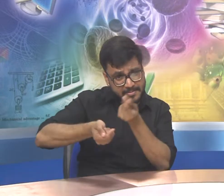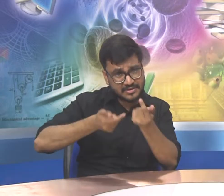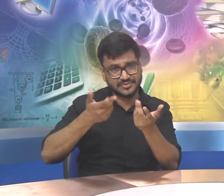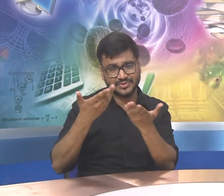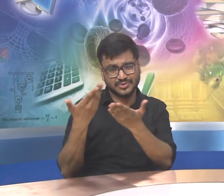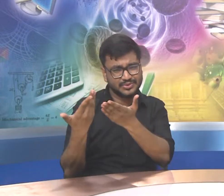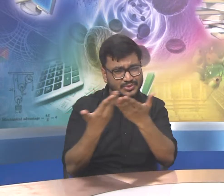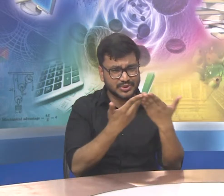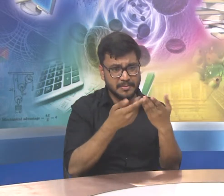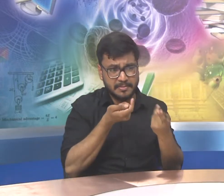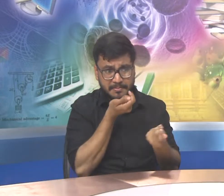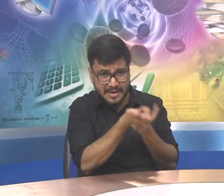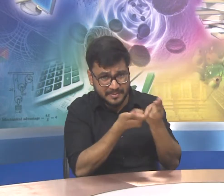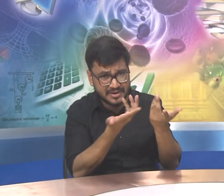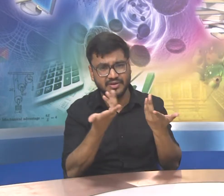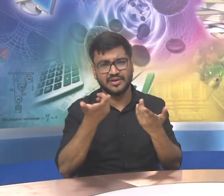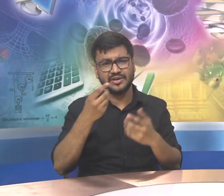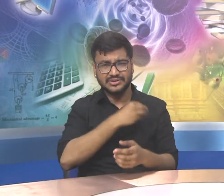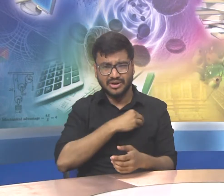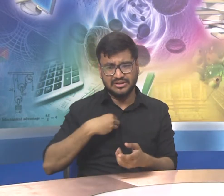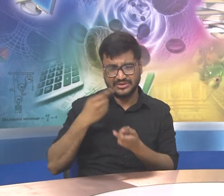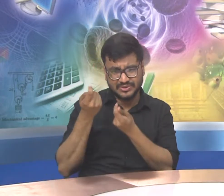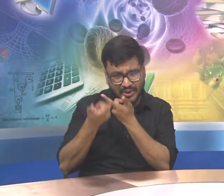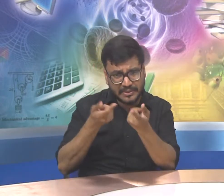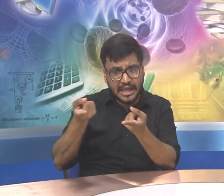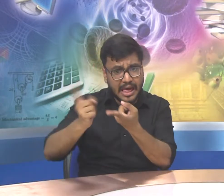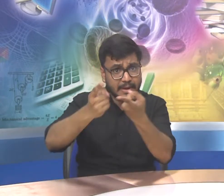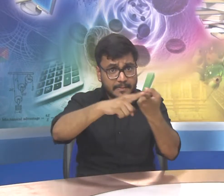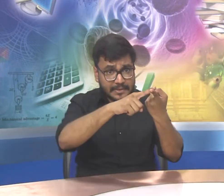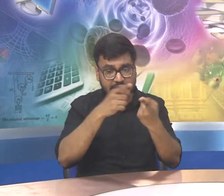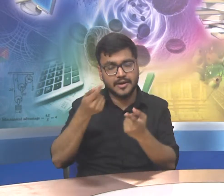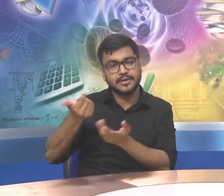And bank open current account for them.